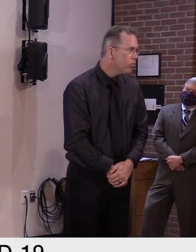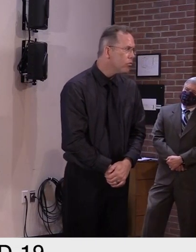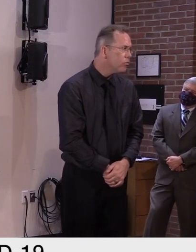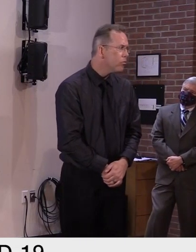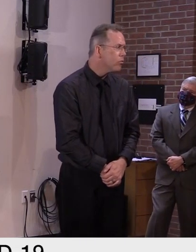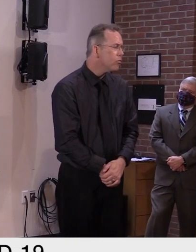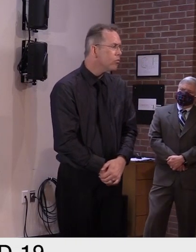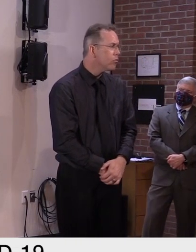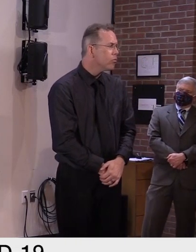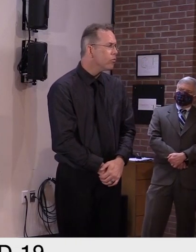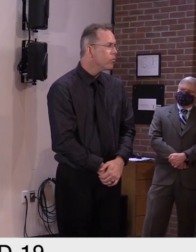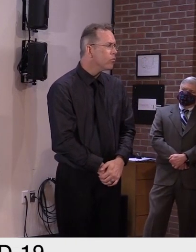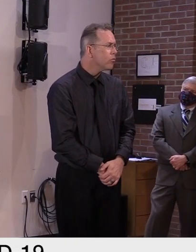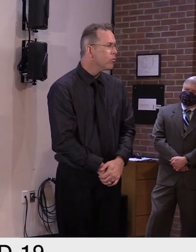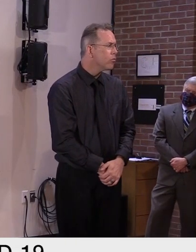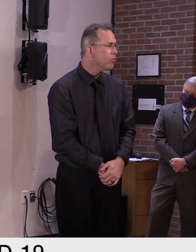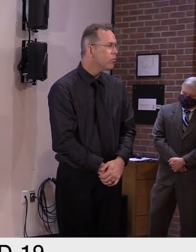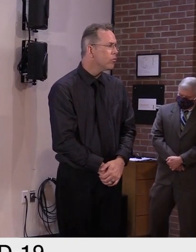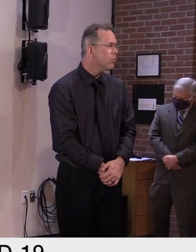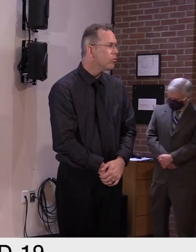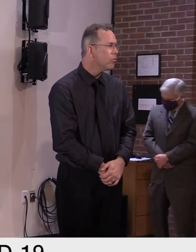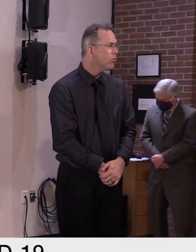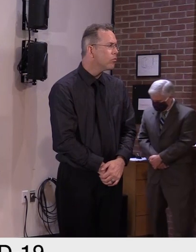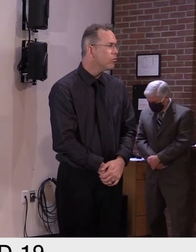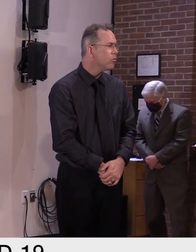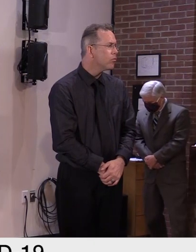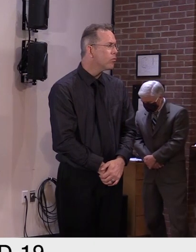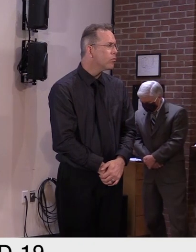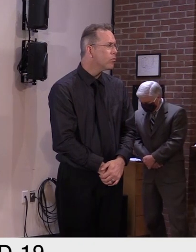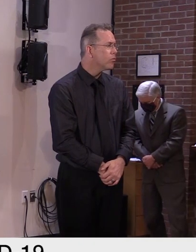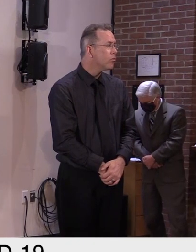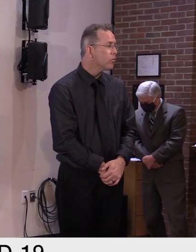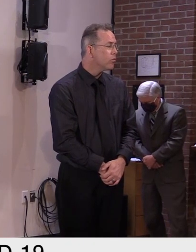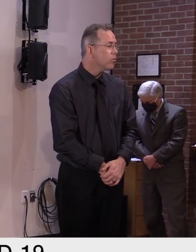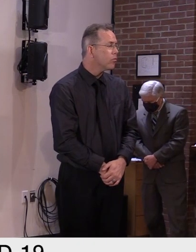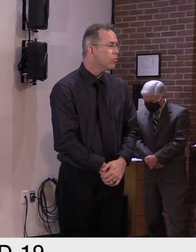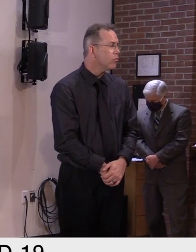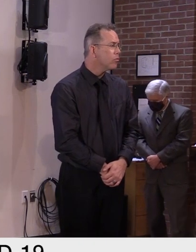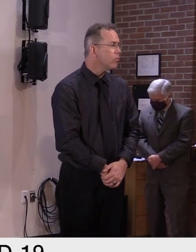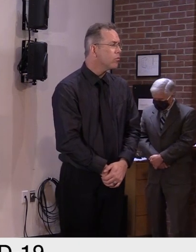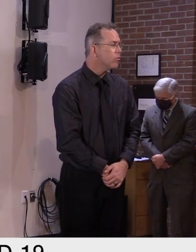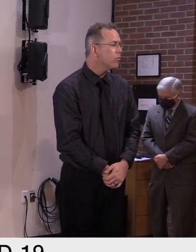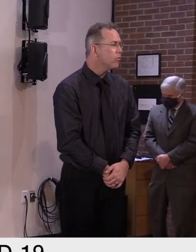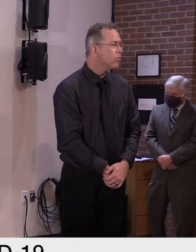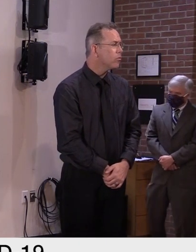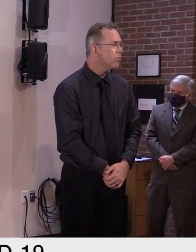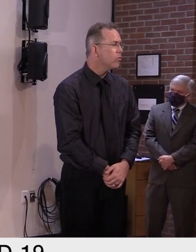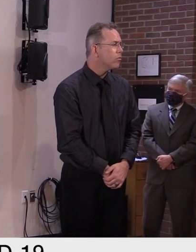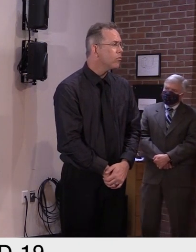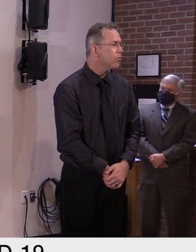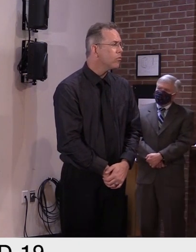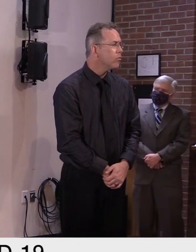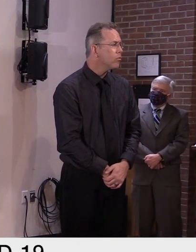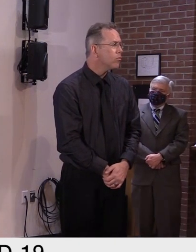hospitality industry. Within that industry, do you anticipate it targeting sort of specific, you know, lodging